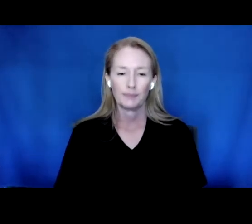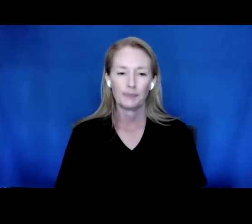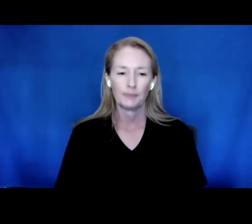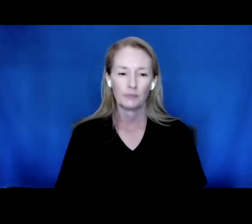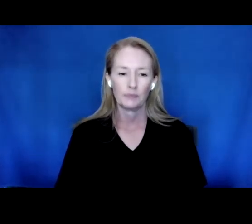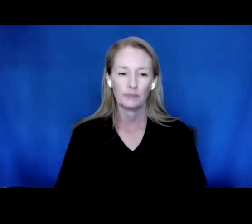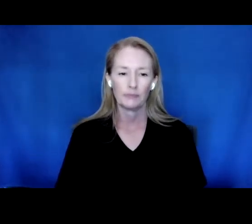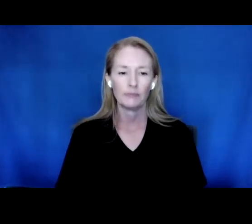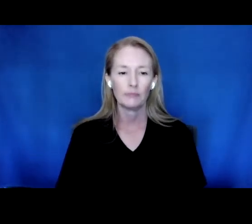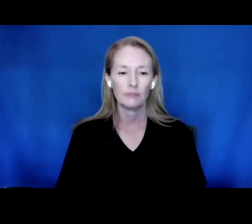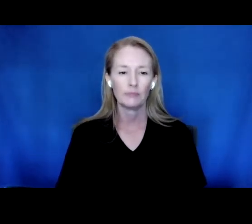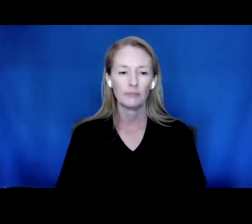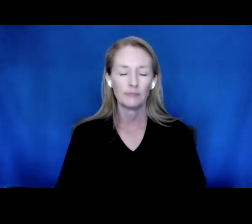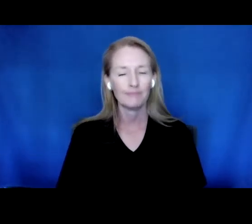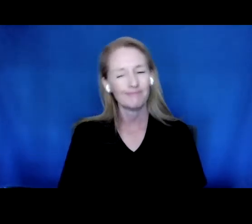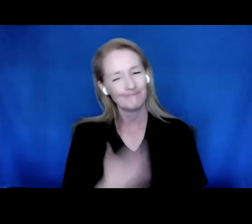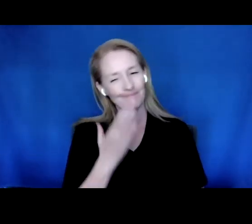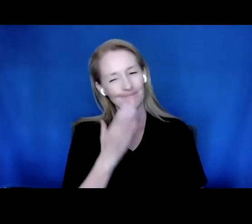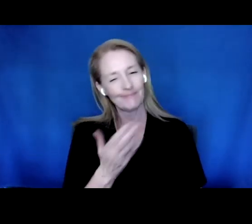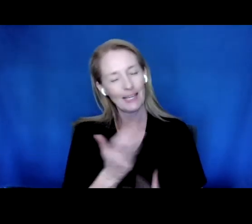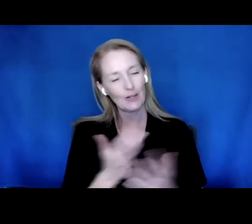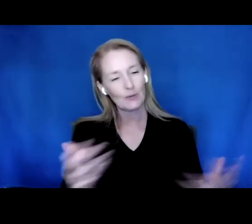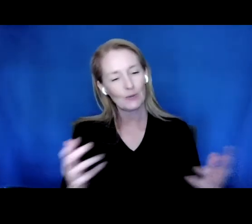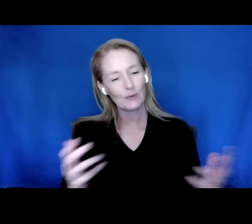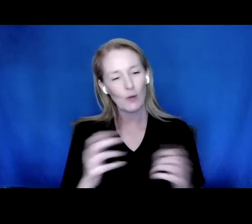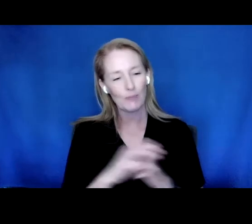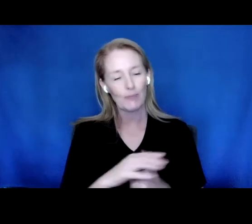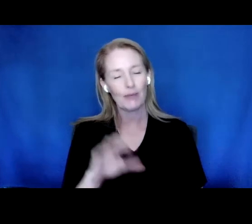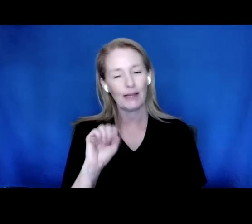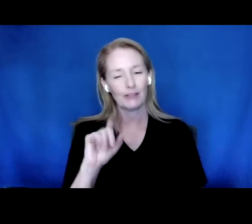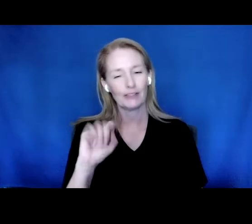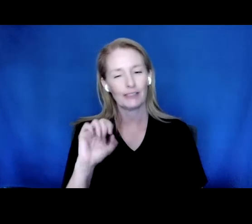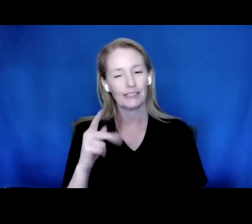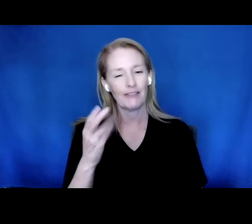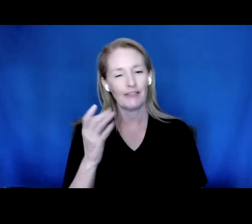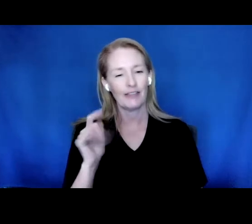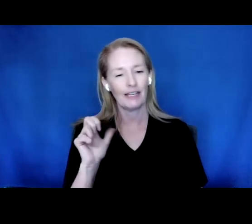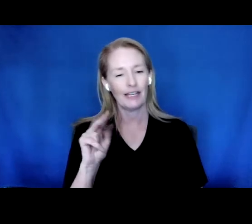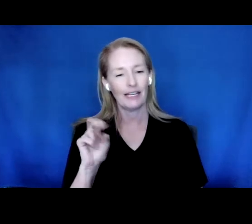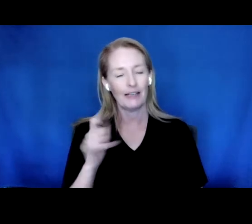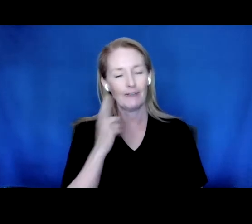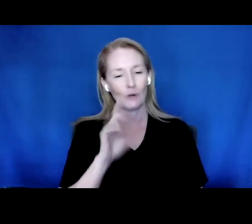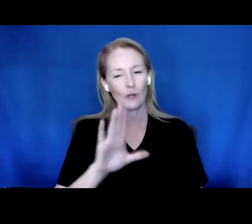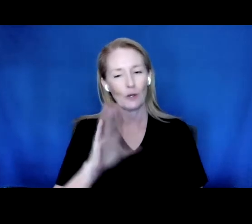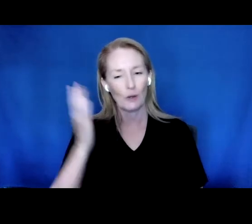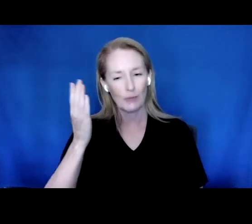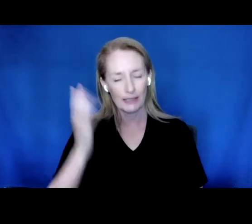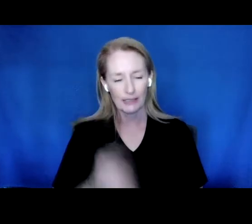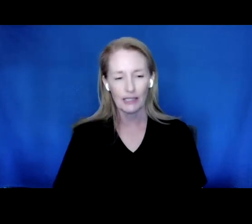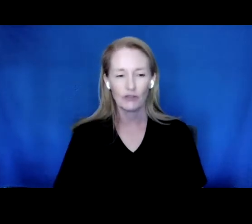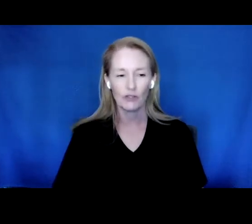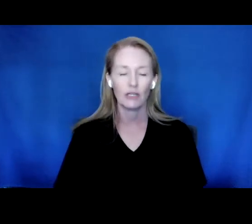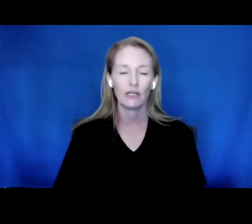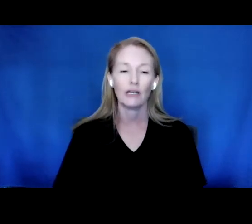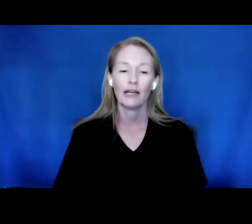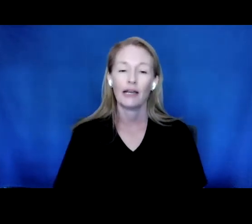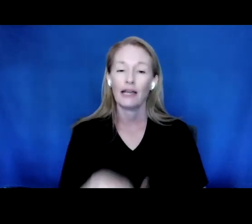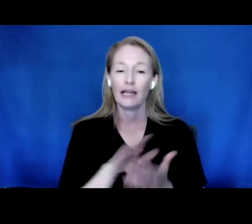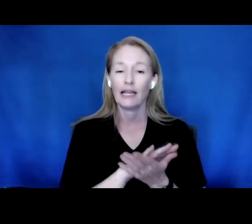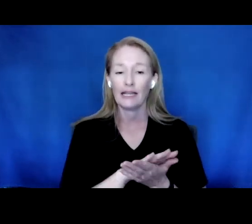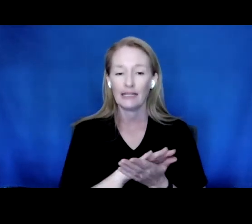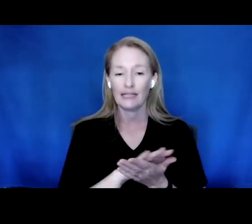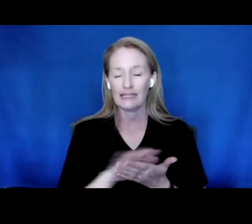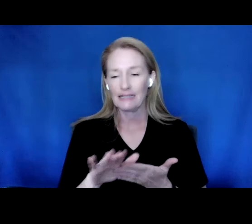Thank you so much, Stephanie, for that wonderful presentation. And it's nice that we're able to get everyone together to